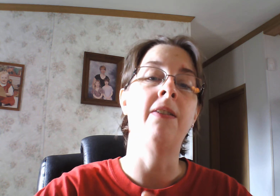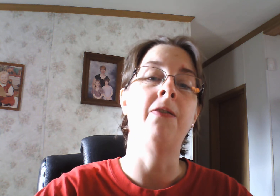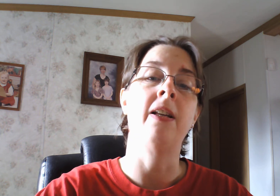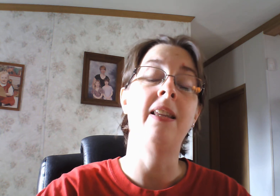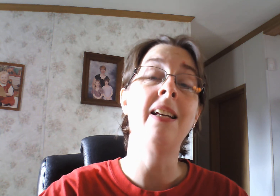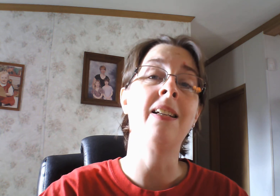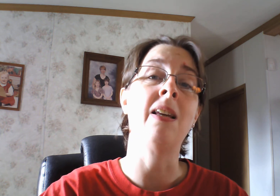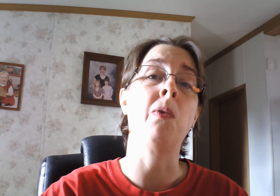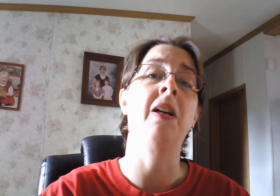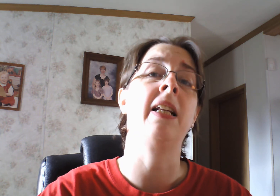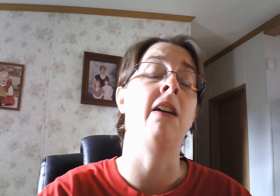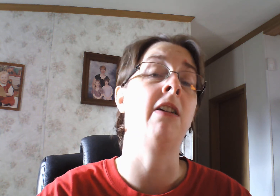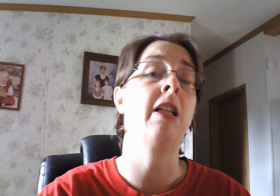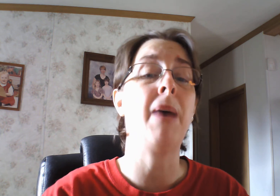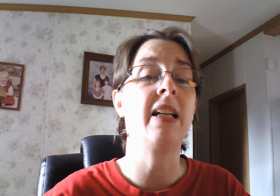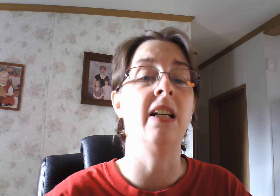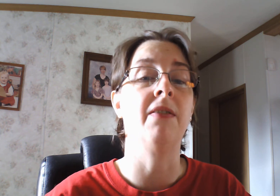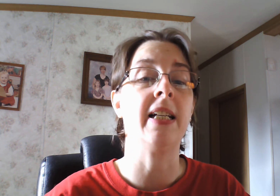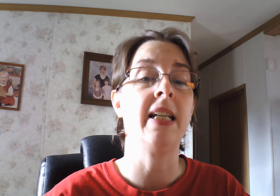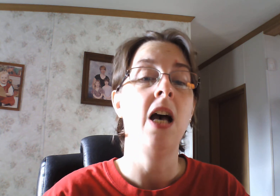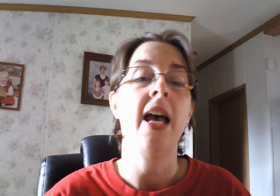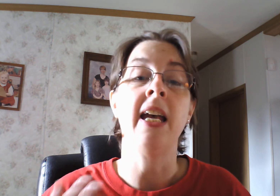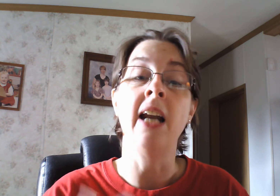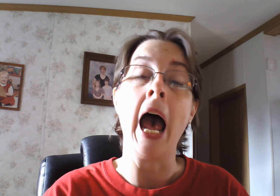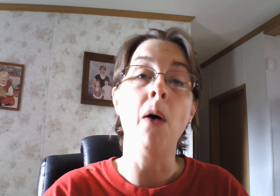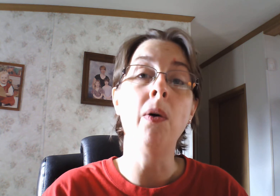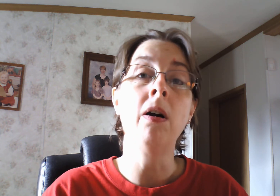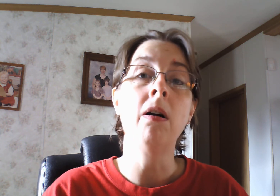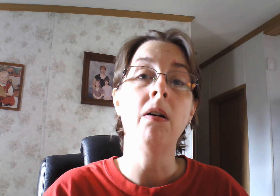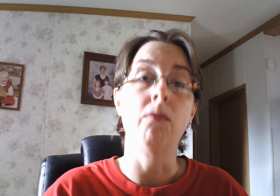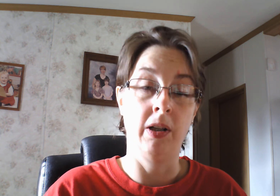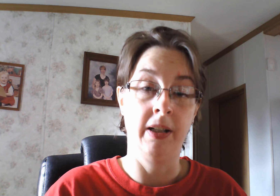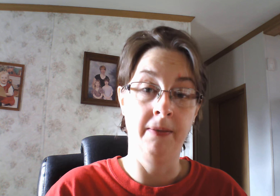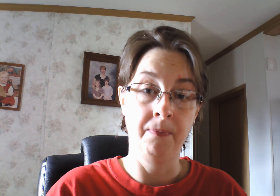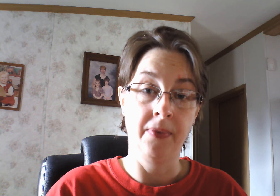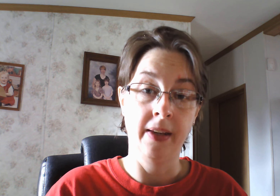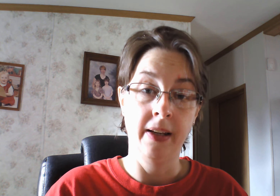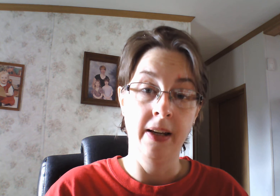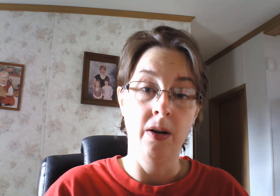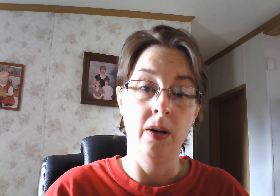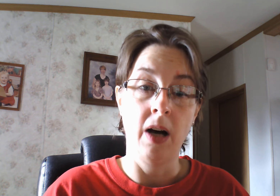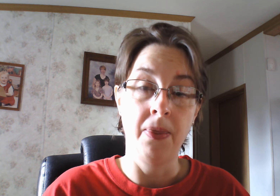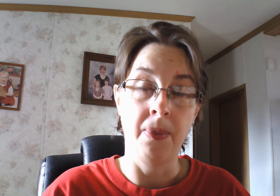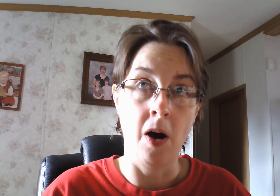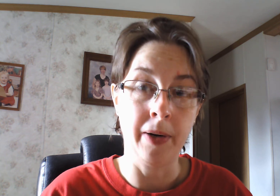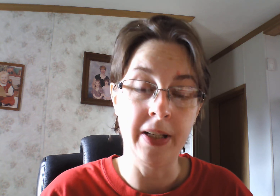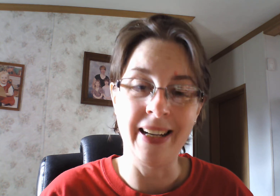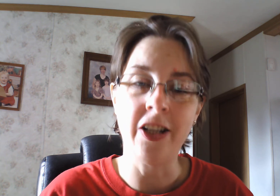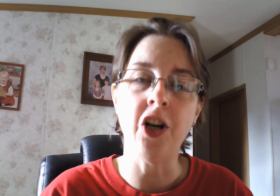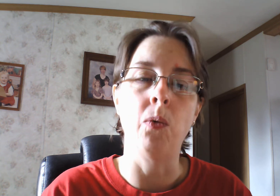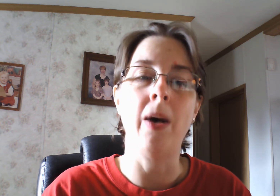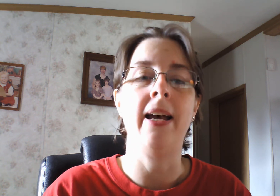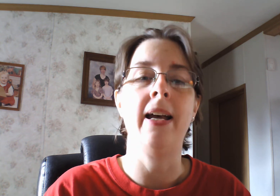different things that are expected of us. In our run, our such a way